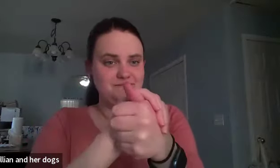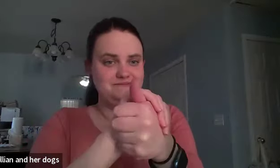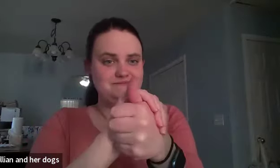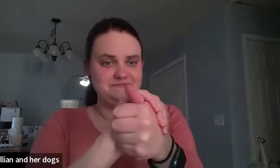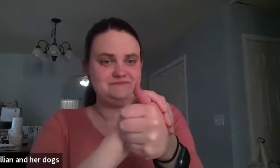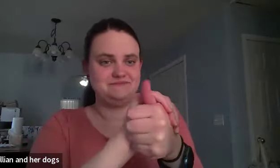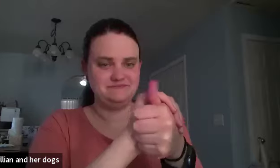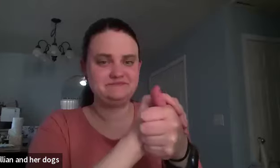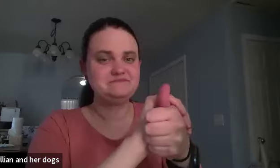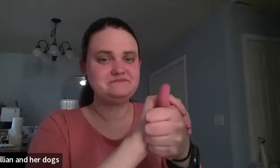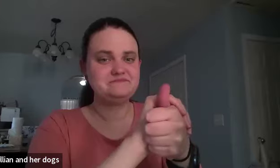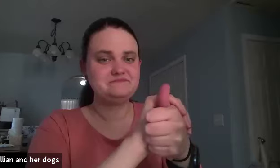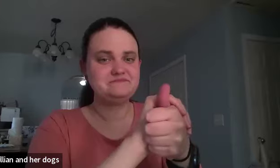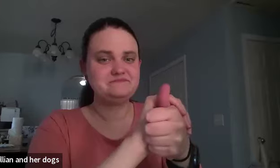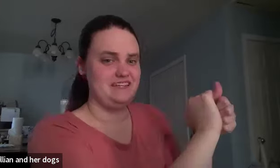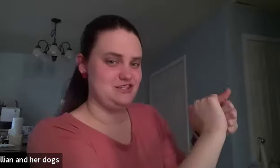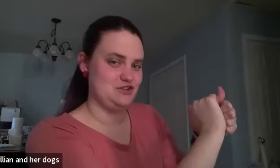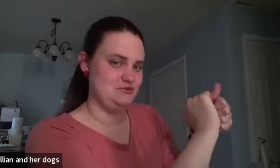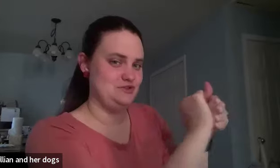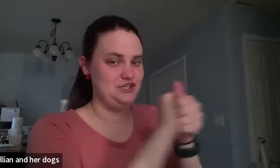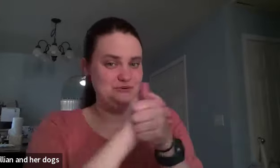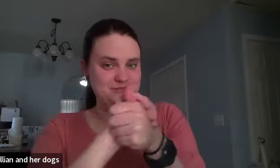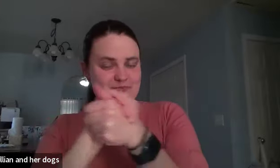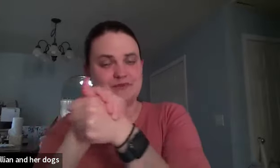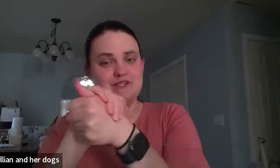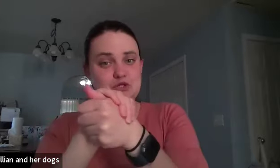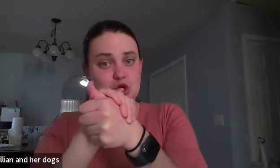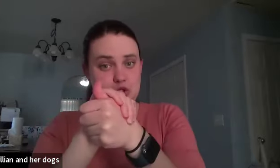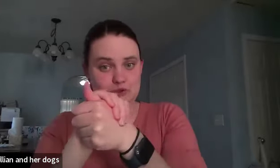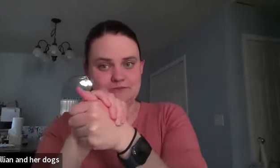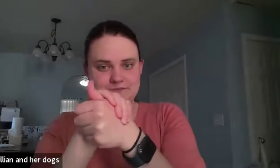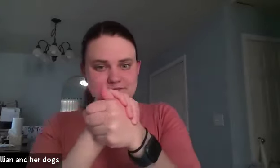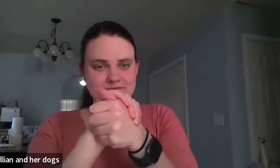shell. I think it is so cute. So turtle.